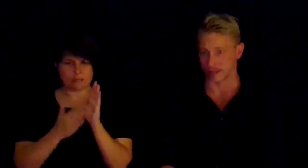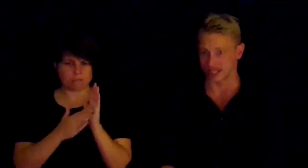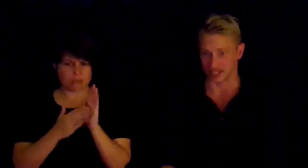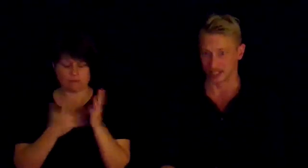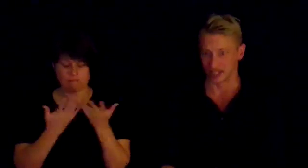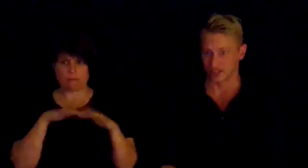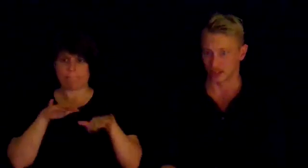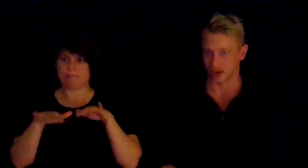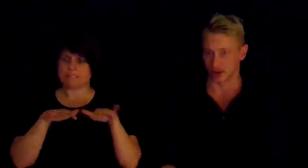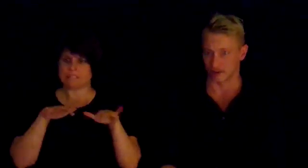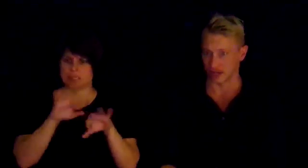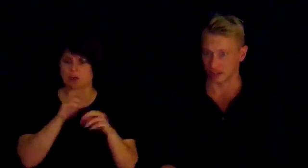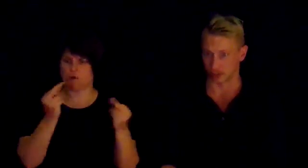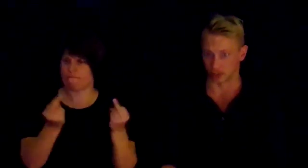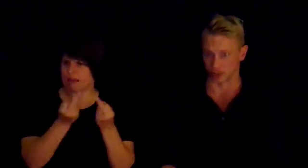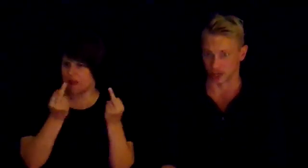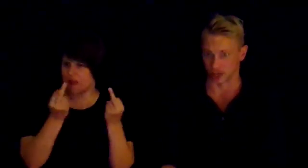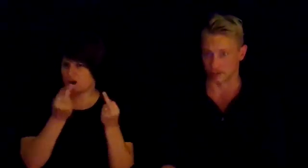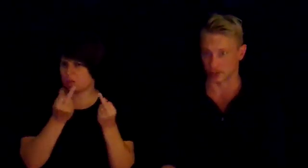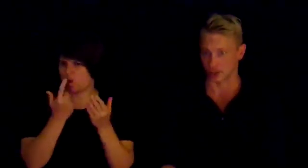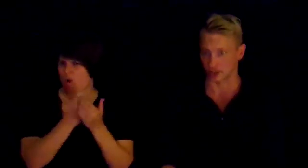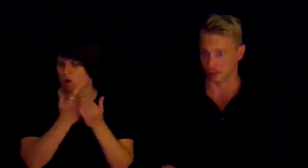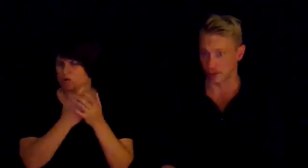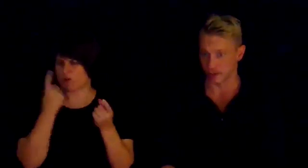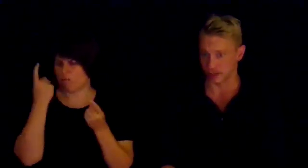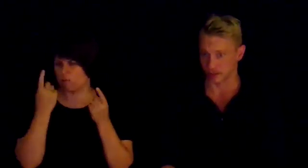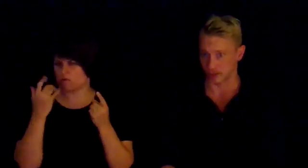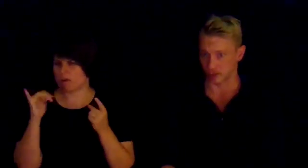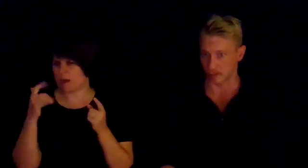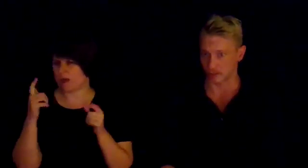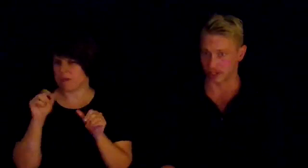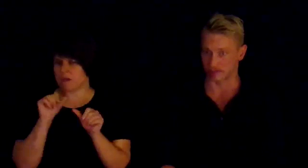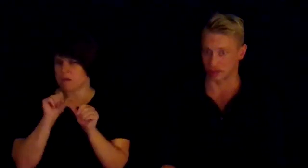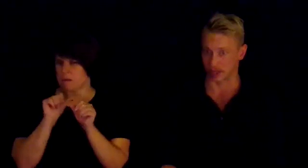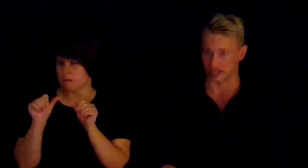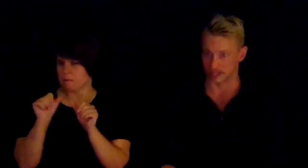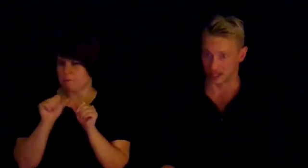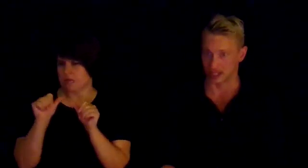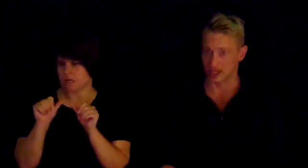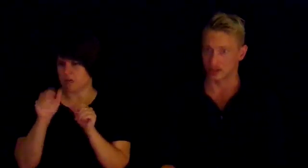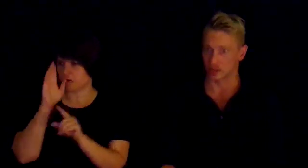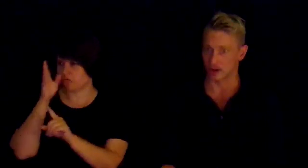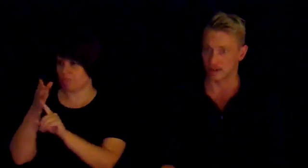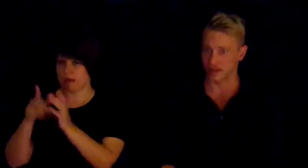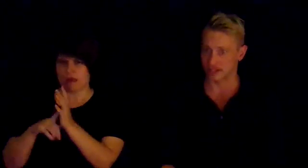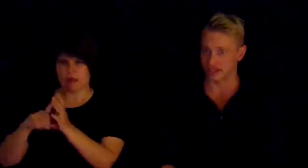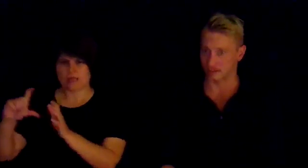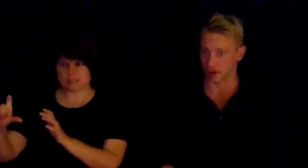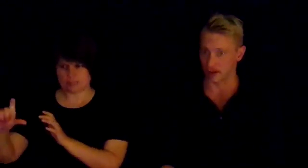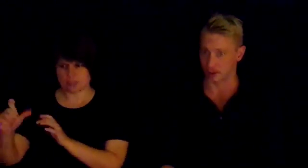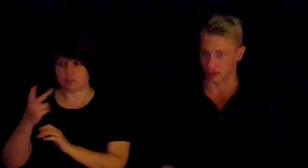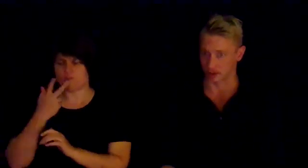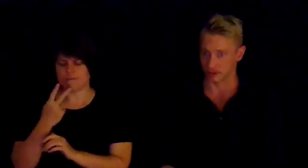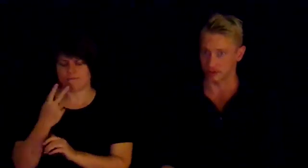probably very busy, so they're not available all the time. So they'll probably try and give you an LAC. So if there's